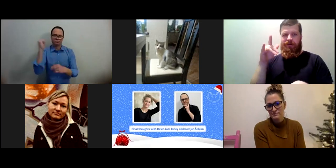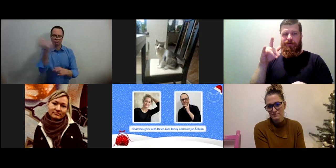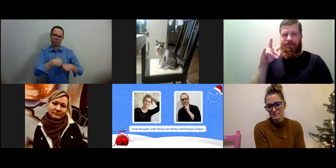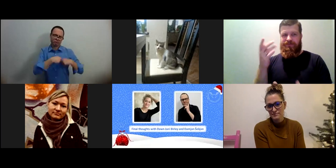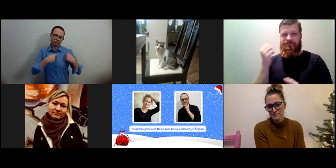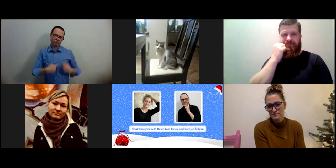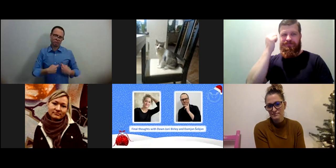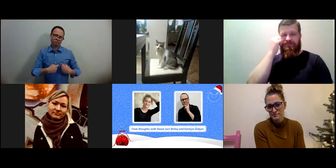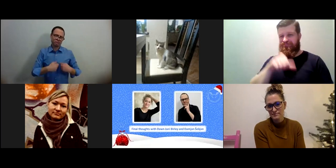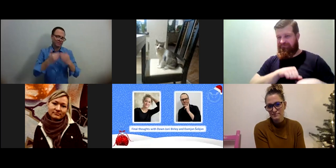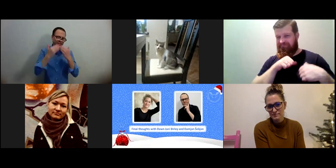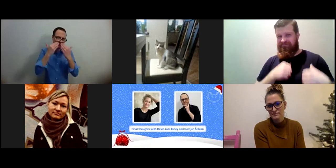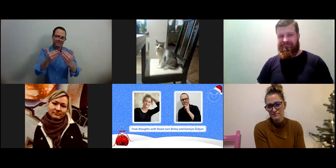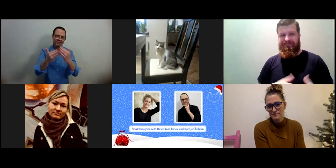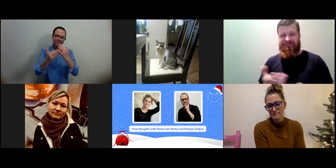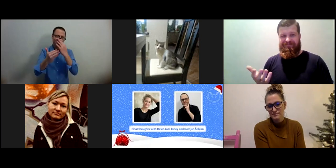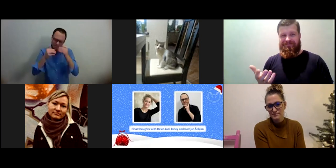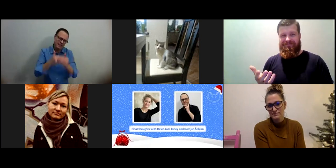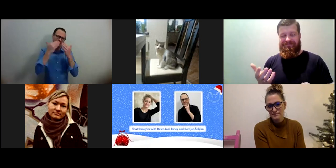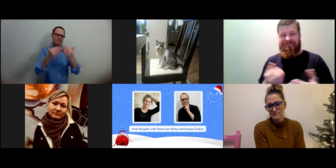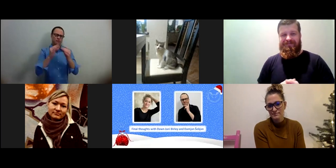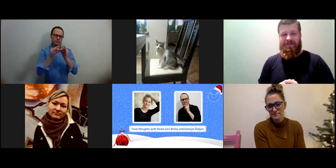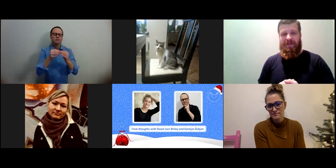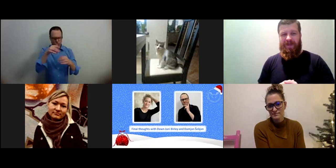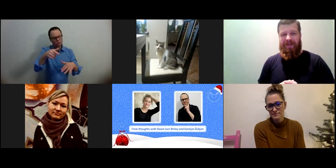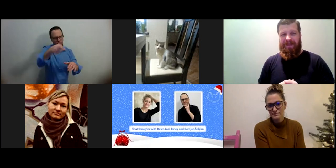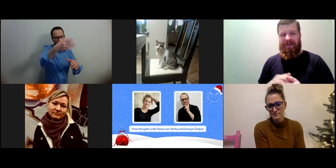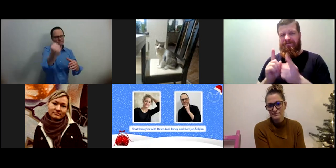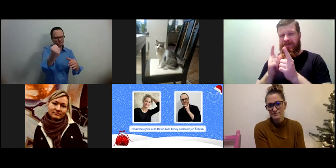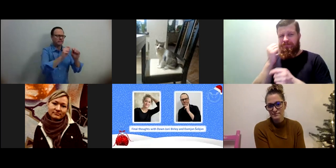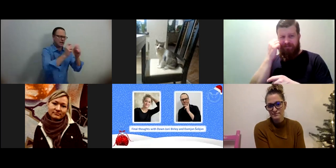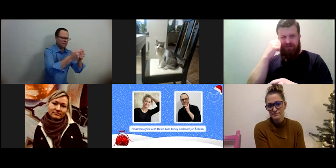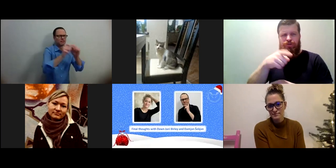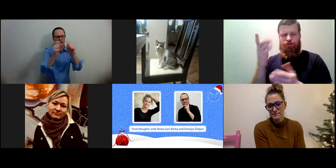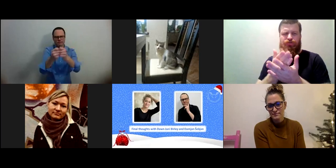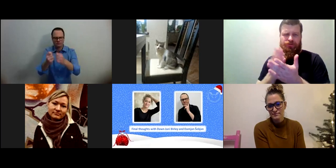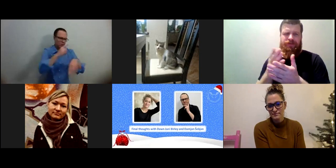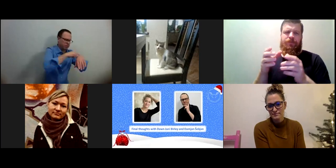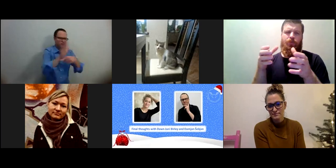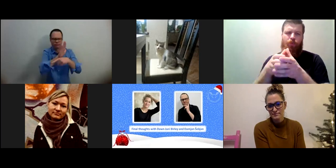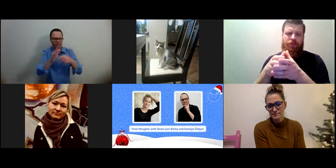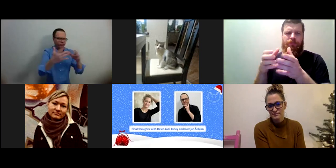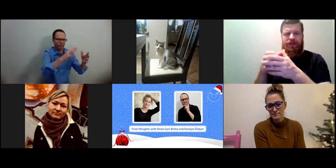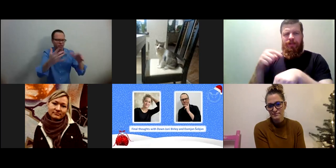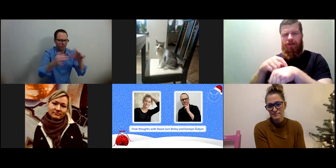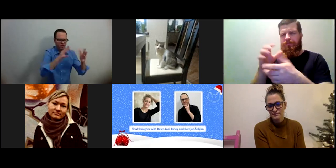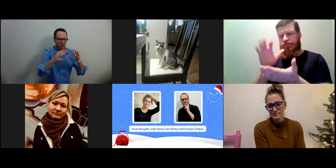seen interpreters who are not certified grow throughout this season.